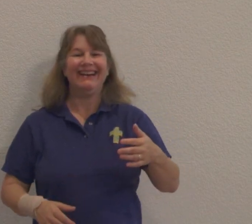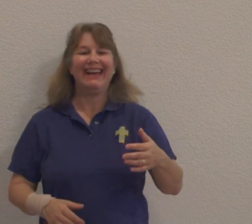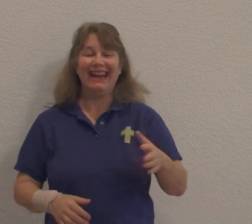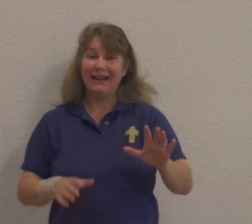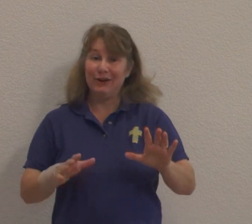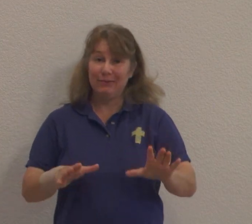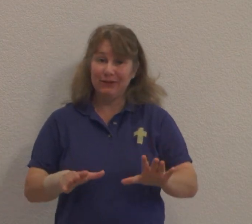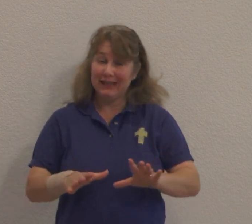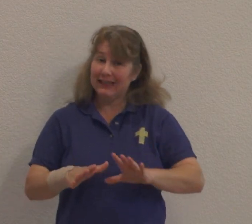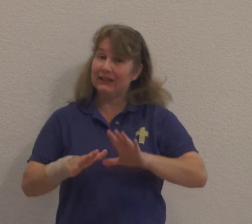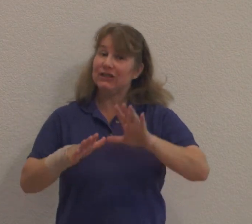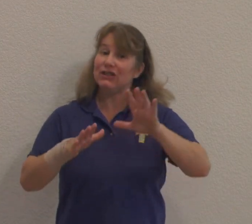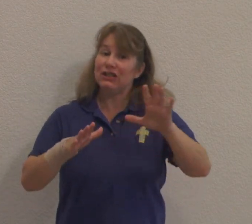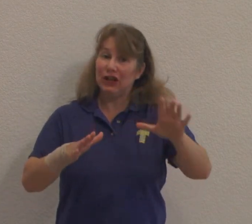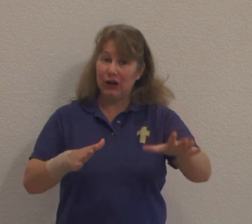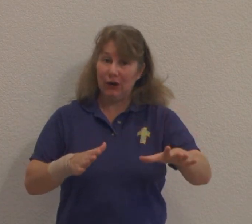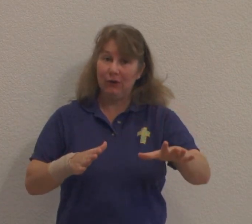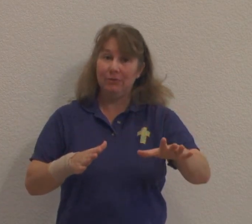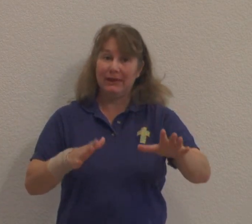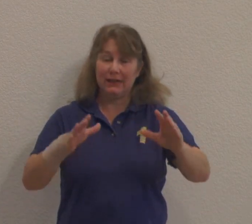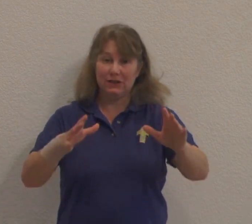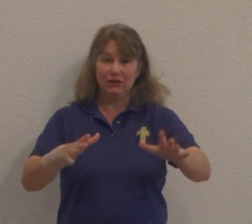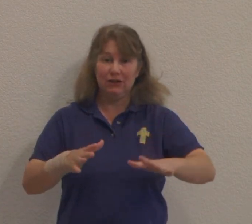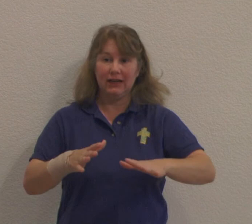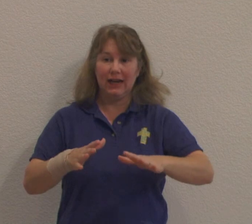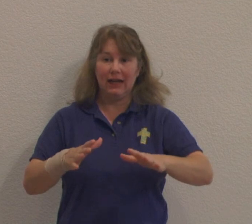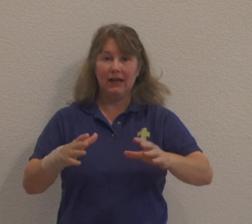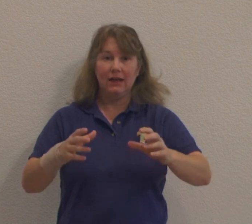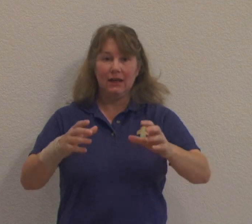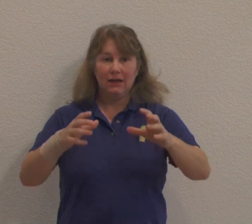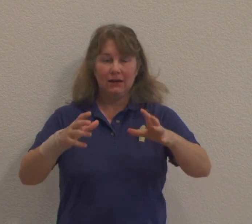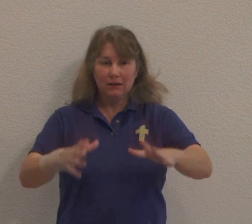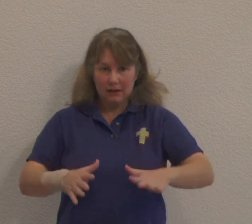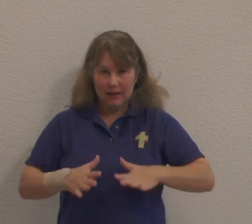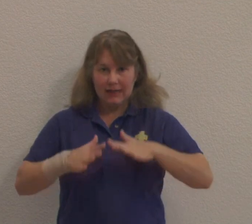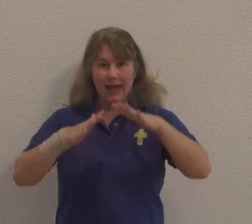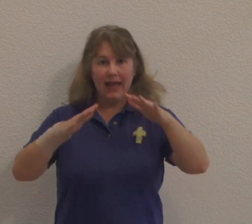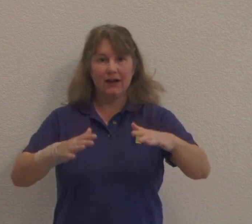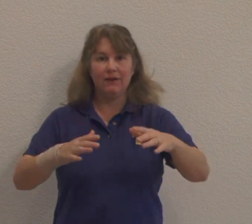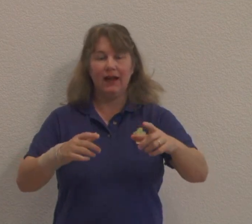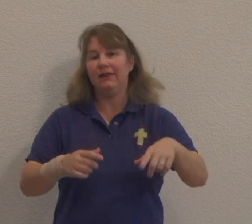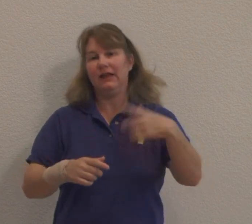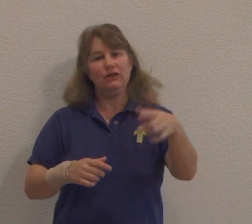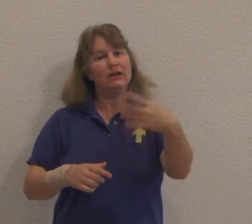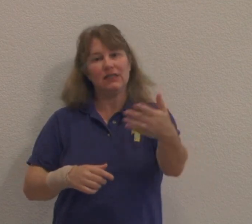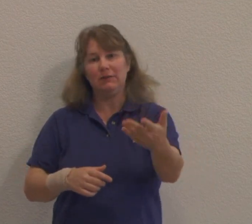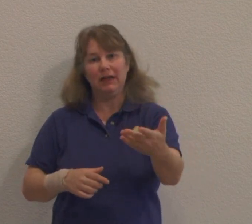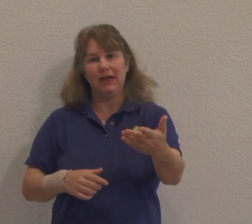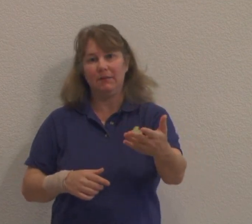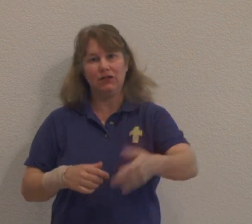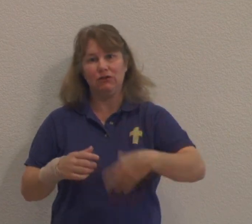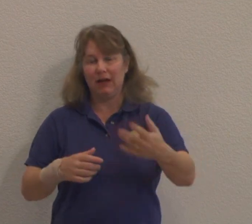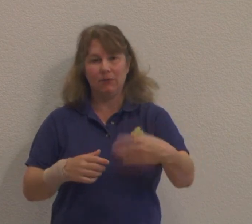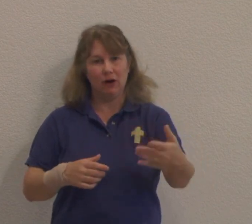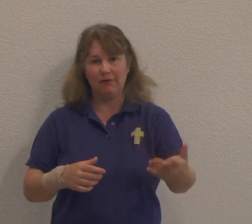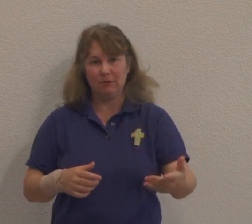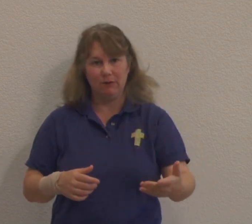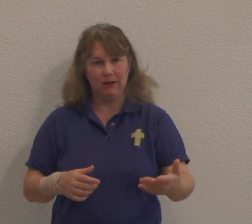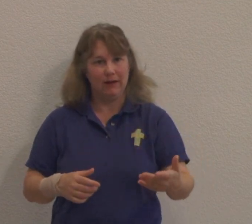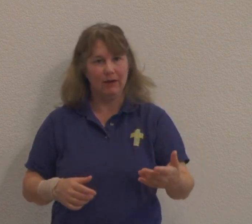Okay, and I know I'm doing it a little slow, but that's so you can kind of get the hang of it, and then you can speed it up as you get more comfortable with it,